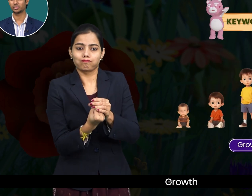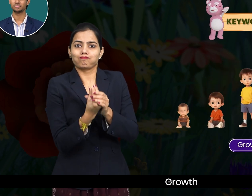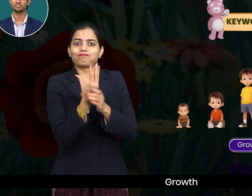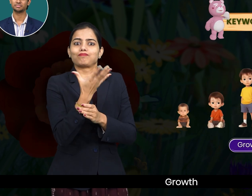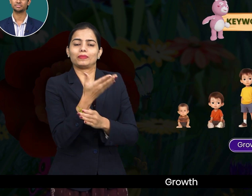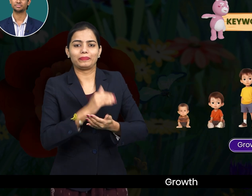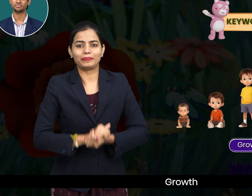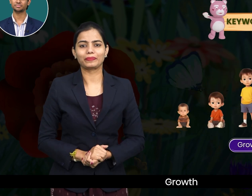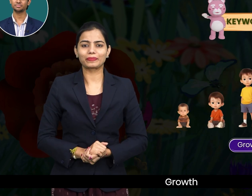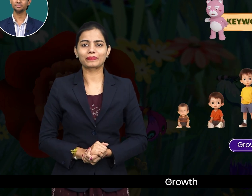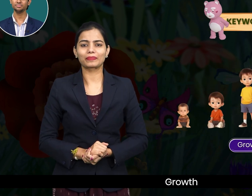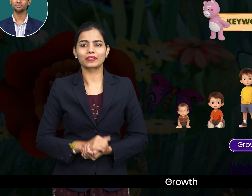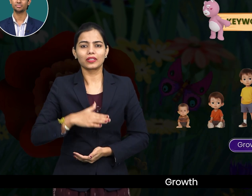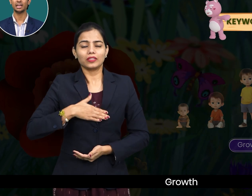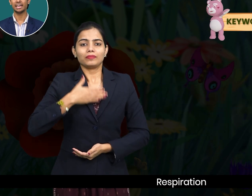growth,